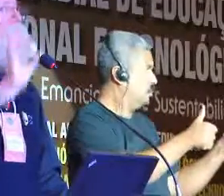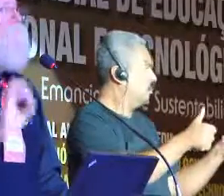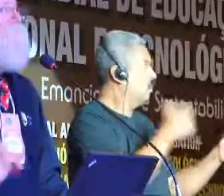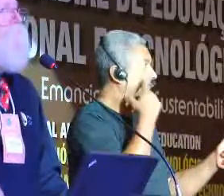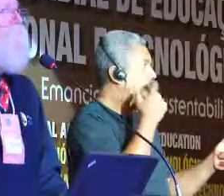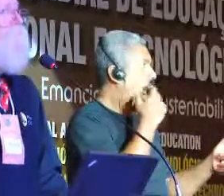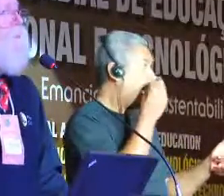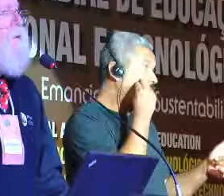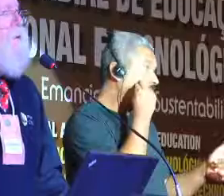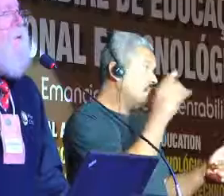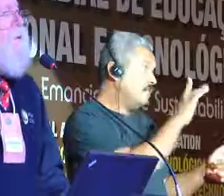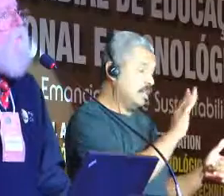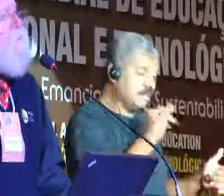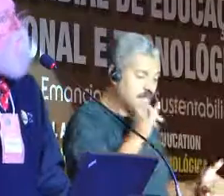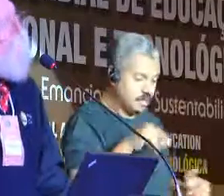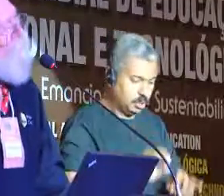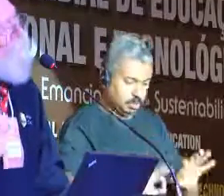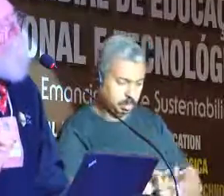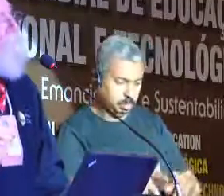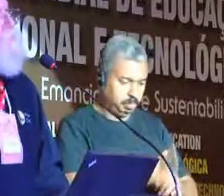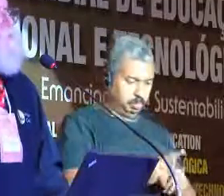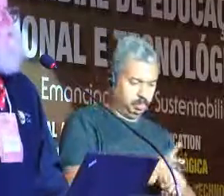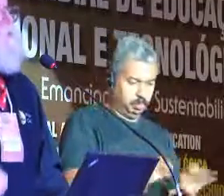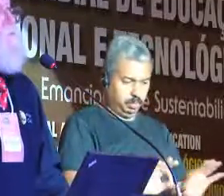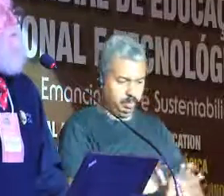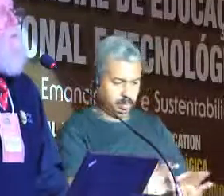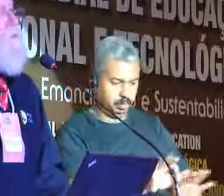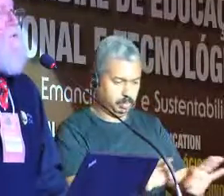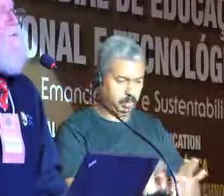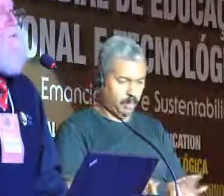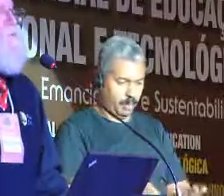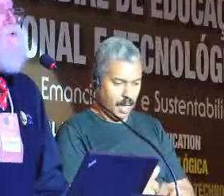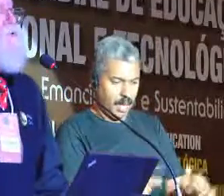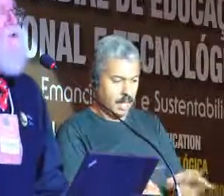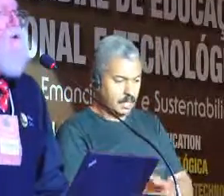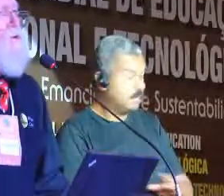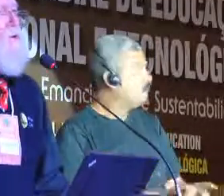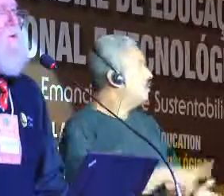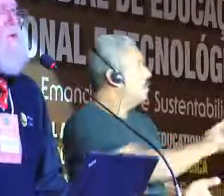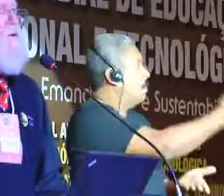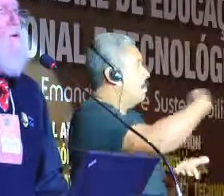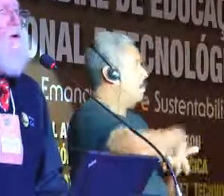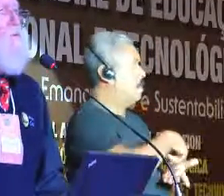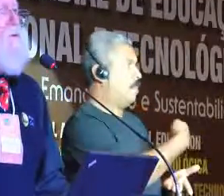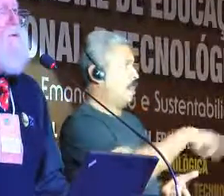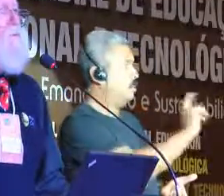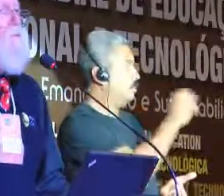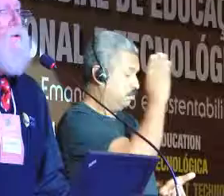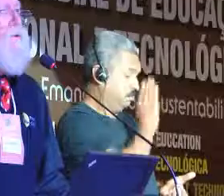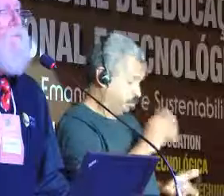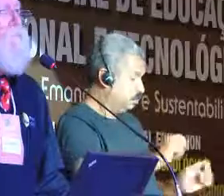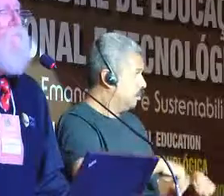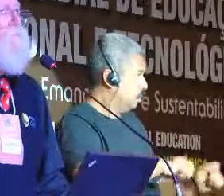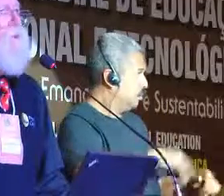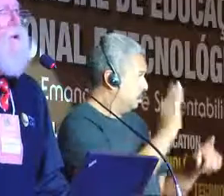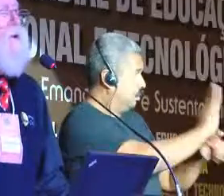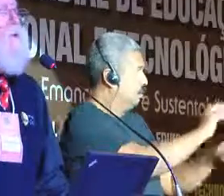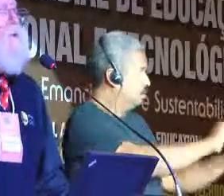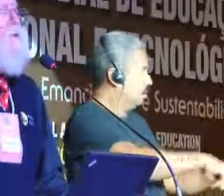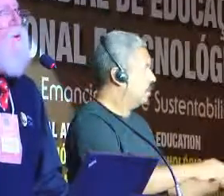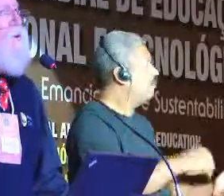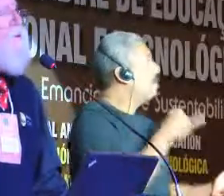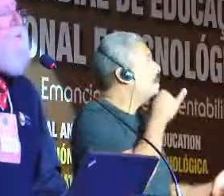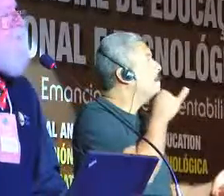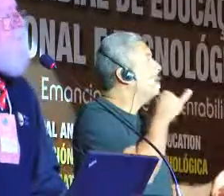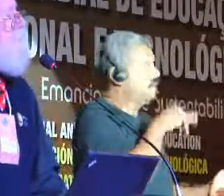taxpayer. But more importantly, the students learned about the hardware of the computer.